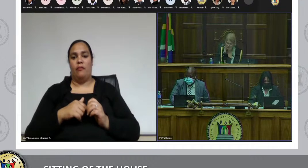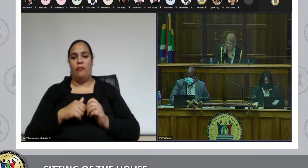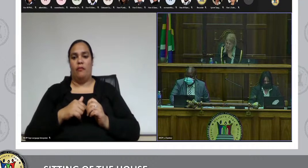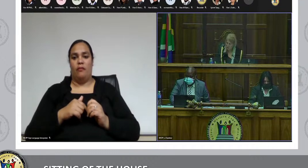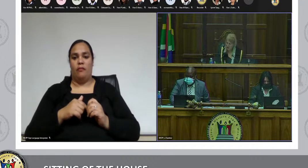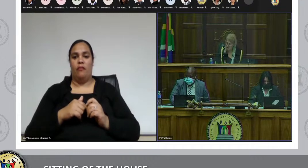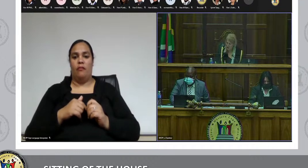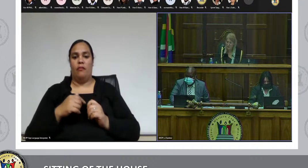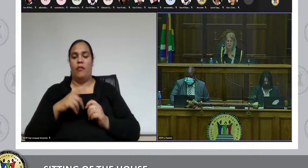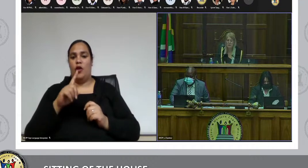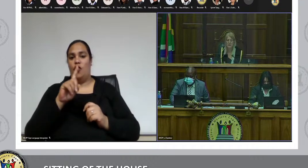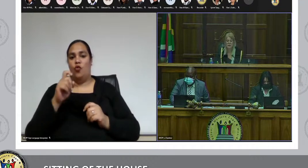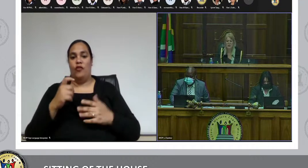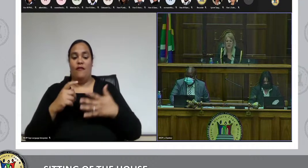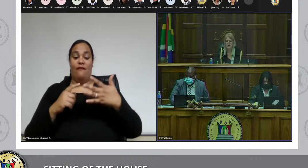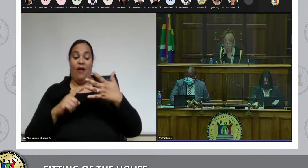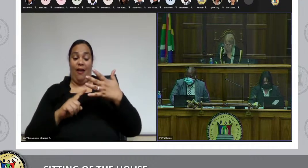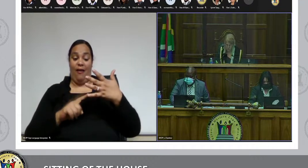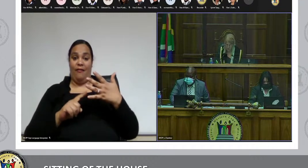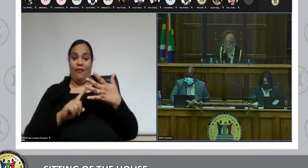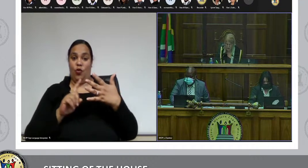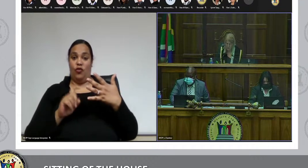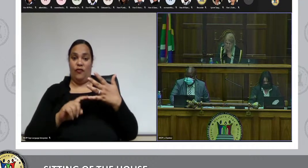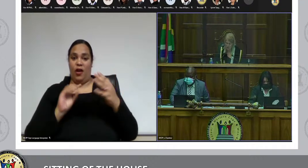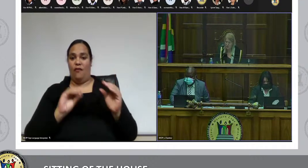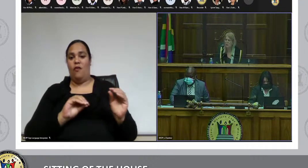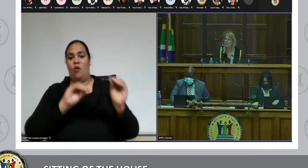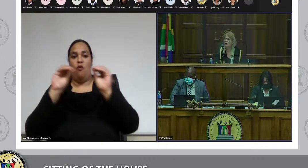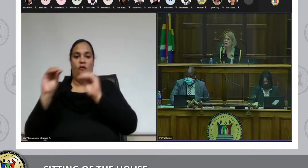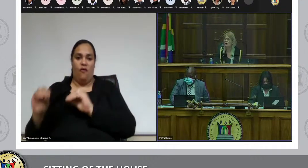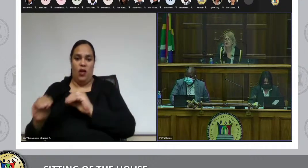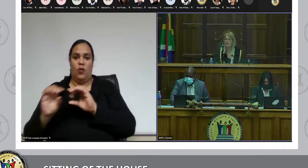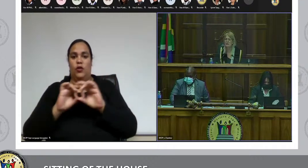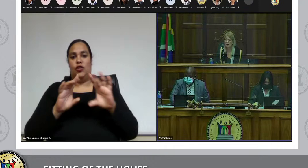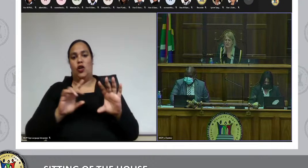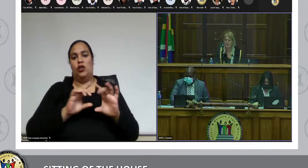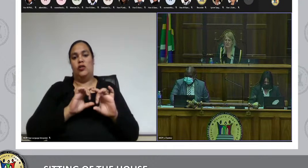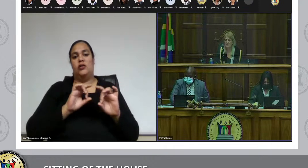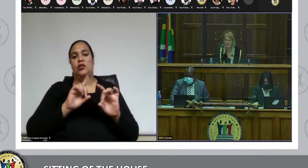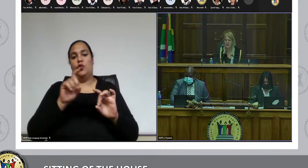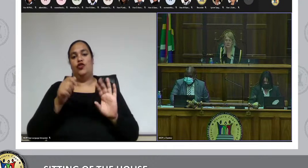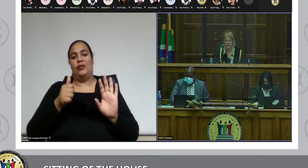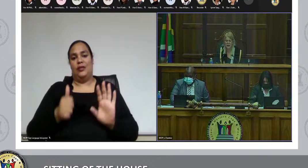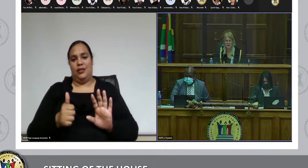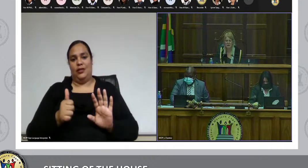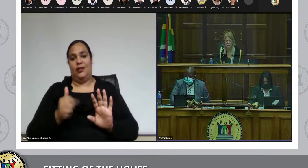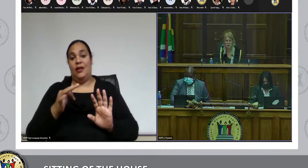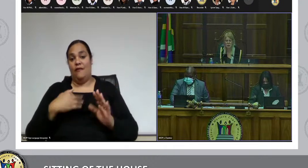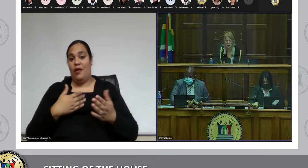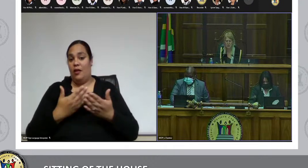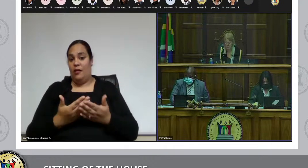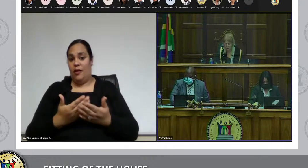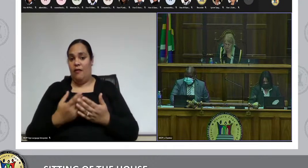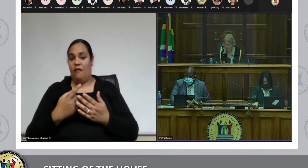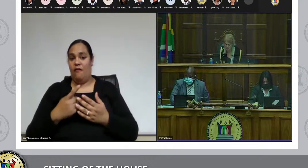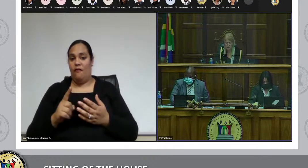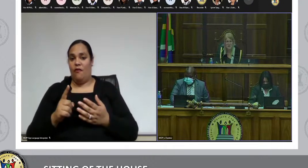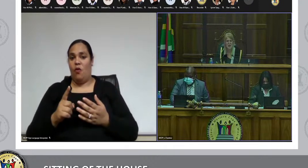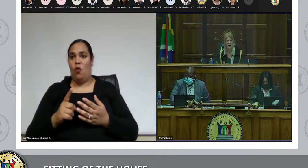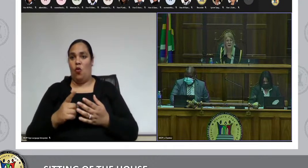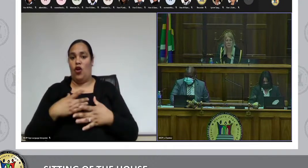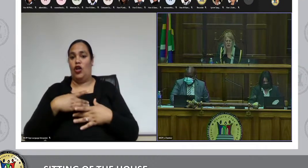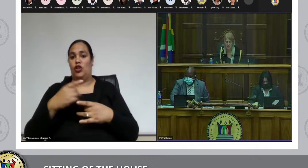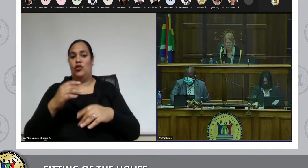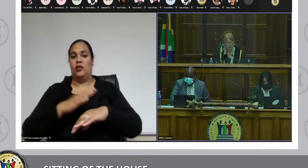put question 5 over and start with question 6, if I may, for the interest